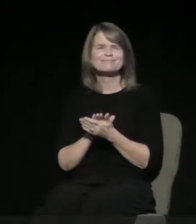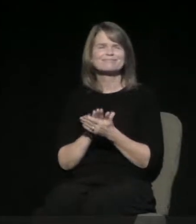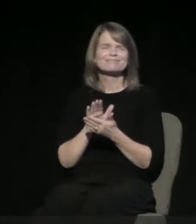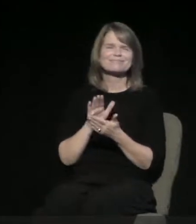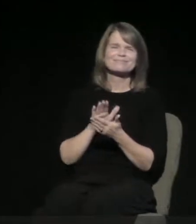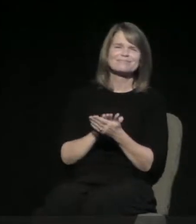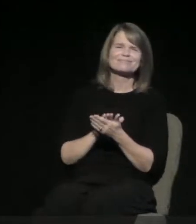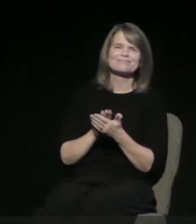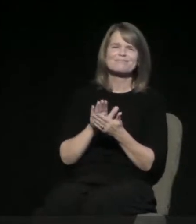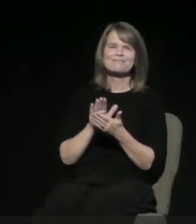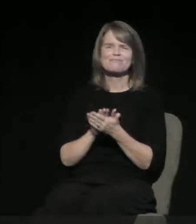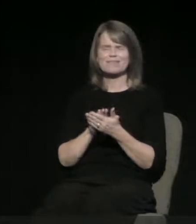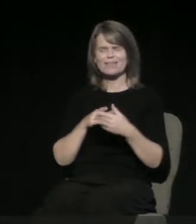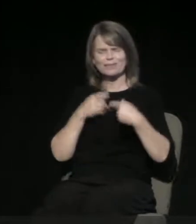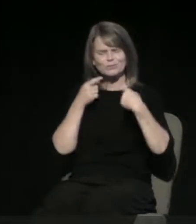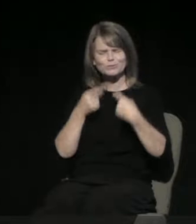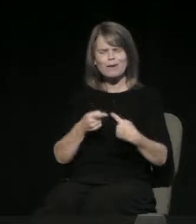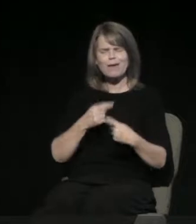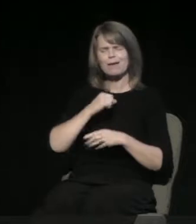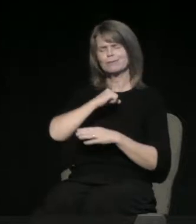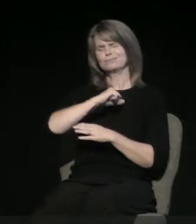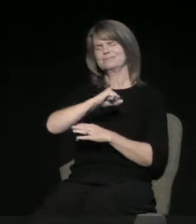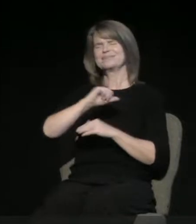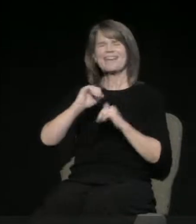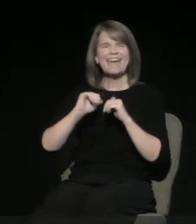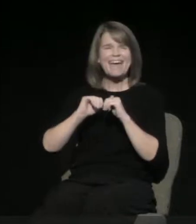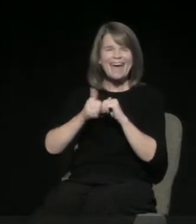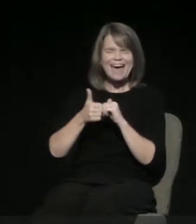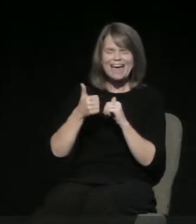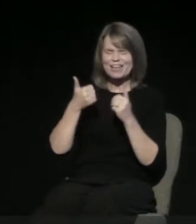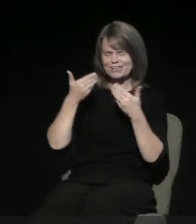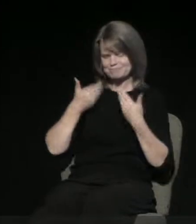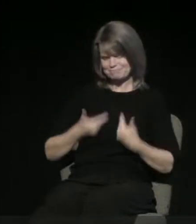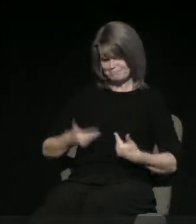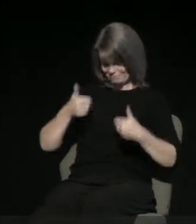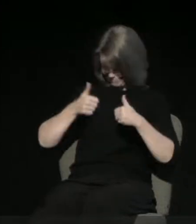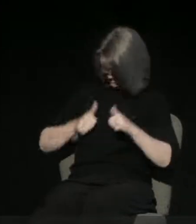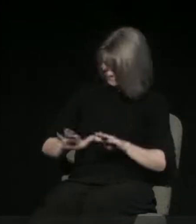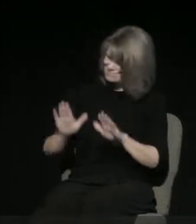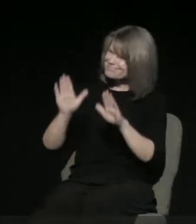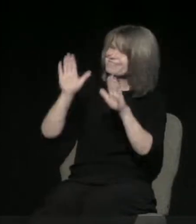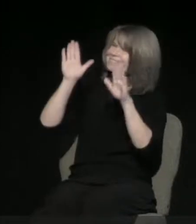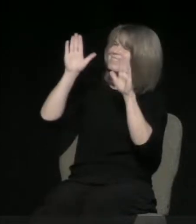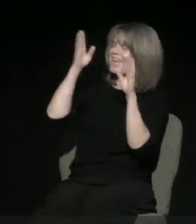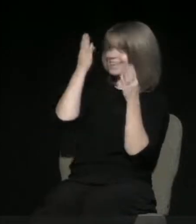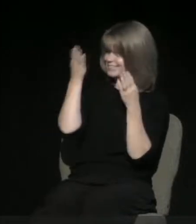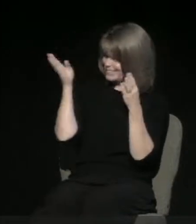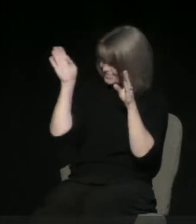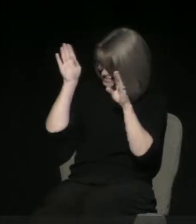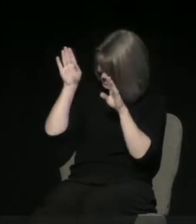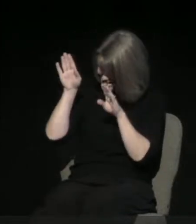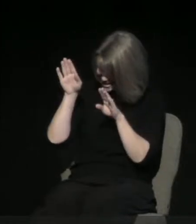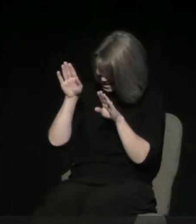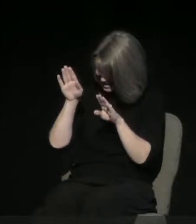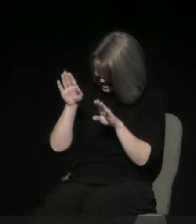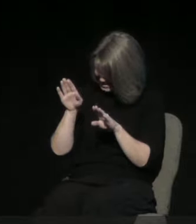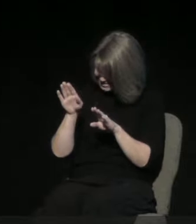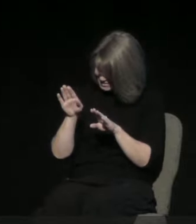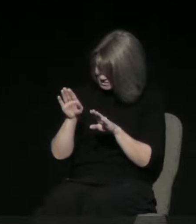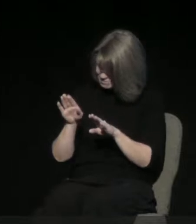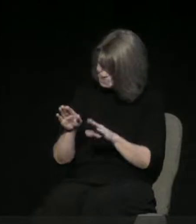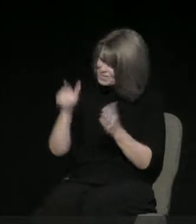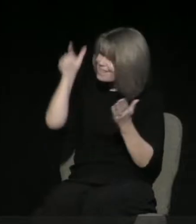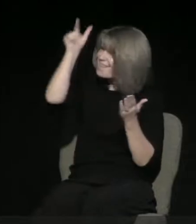So when I fight I'll fight on my knees With my hands lifted